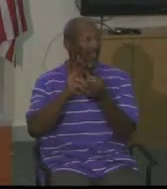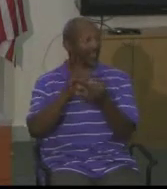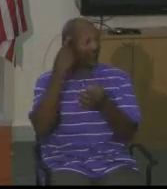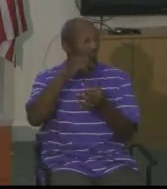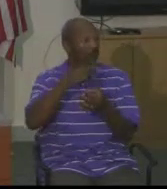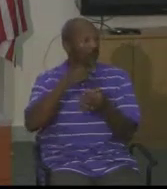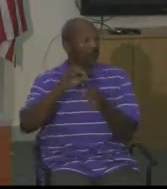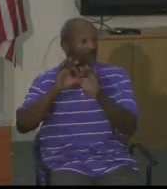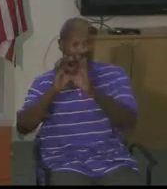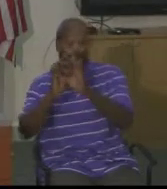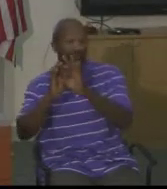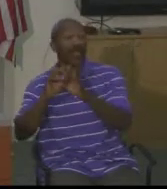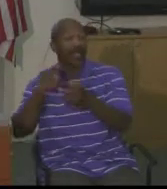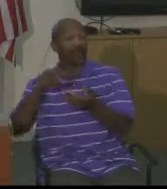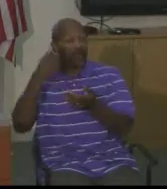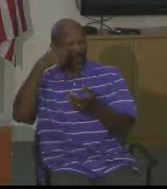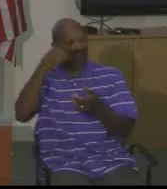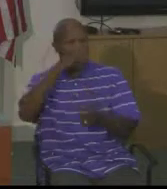motherboard.